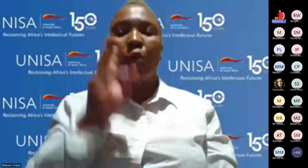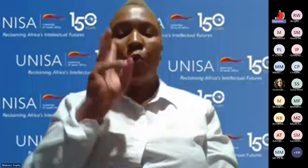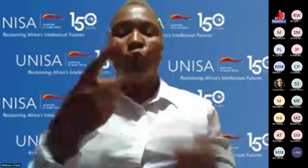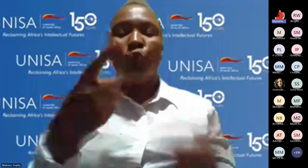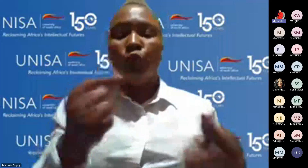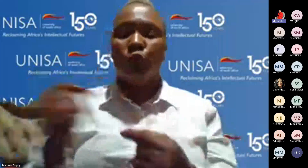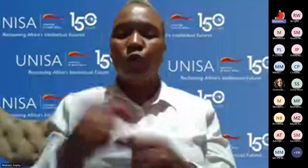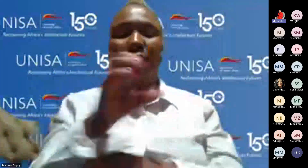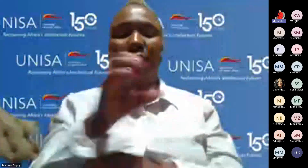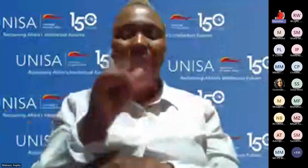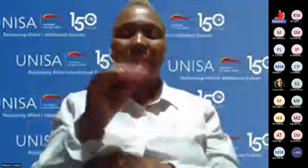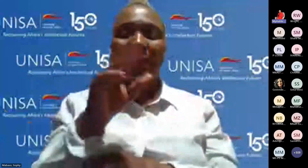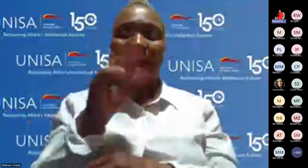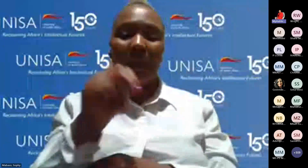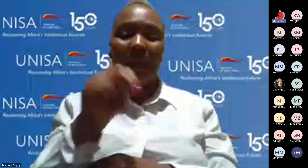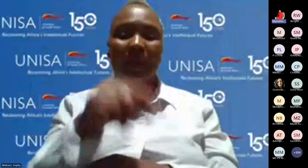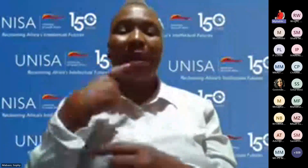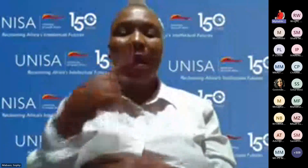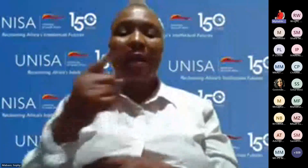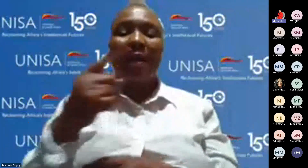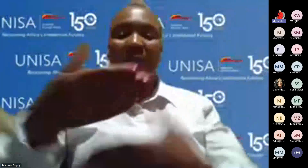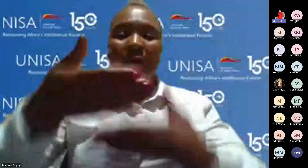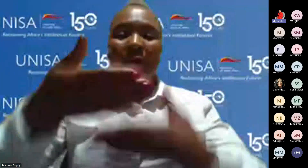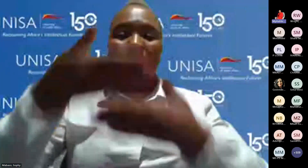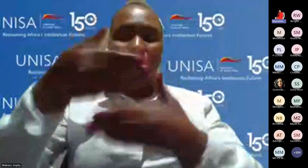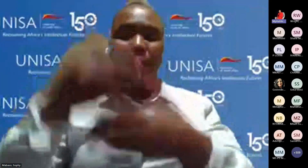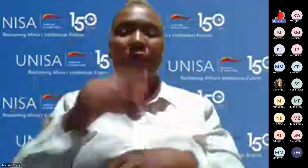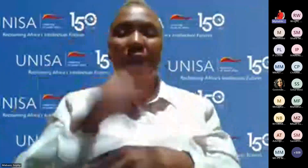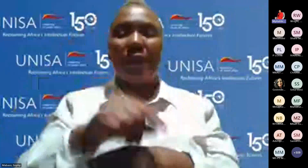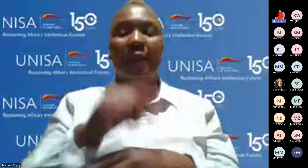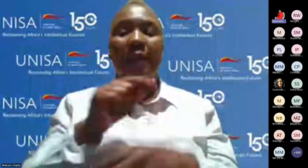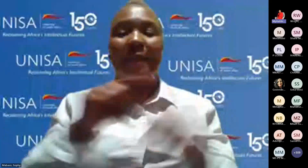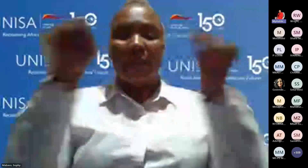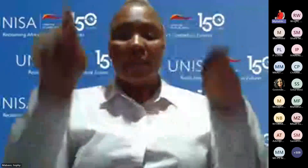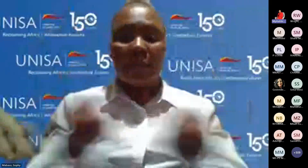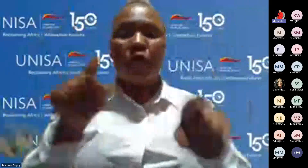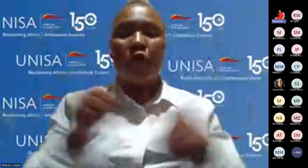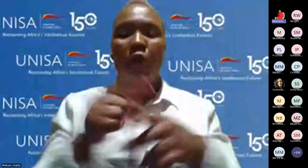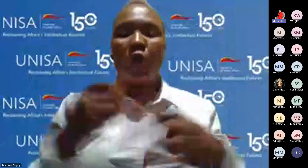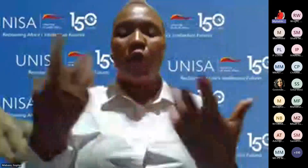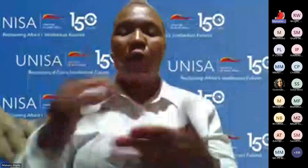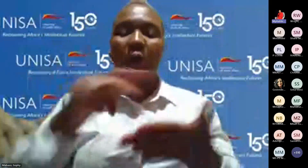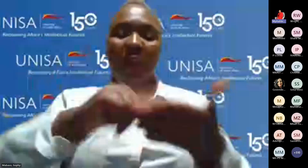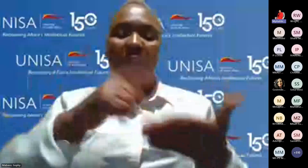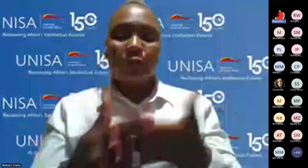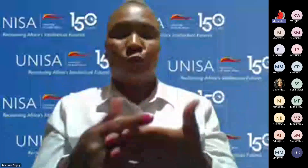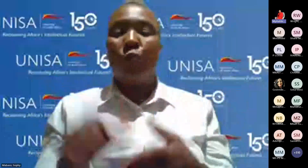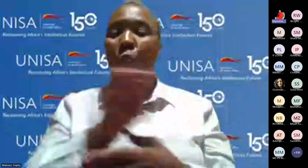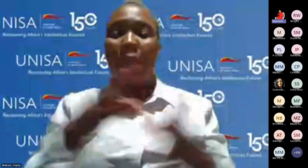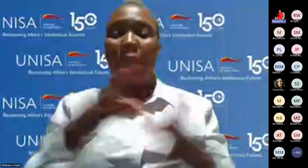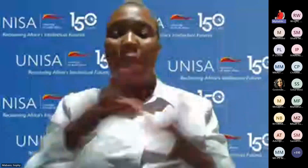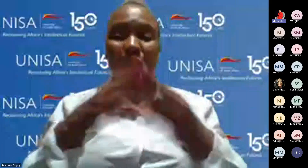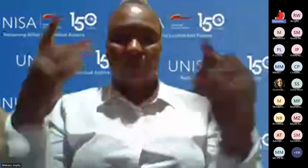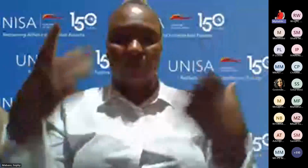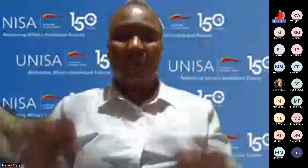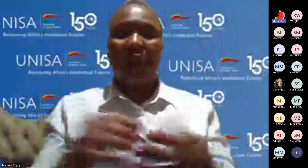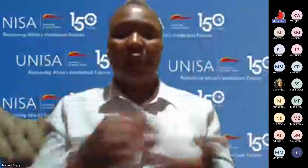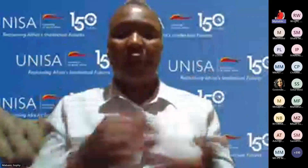scan the answer sheet on the screen of the laptop. When you are done, you're just going to